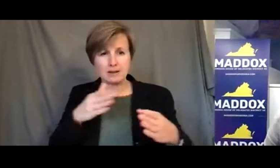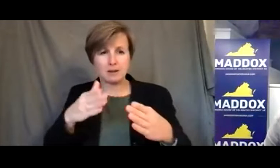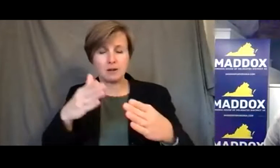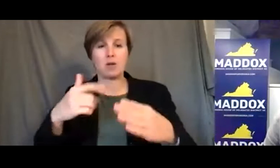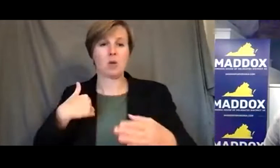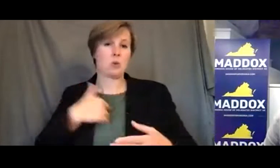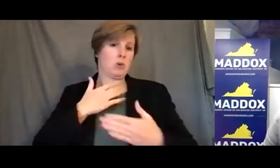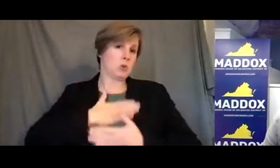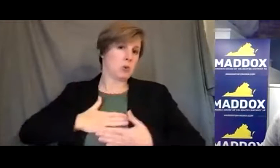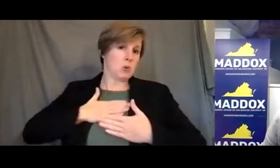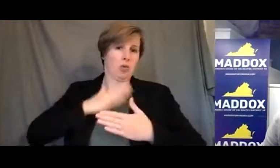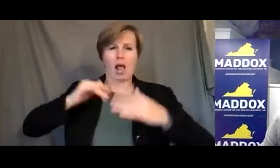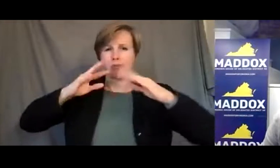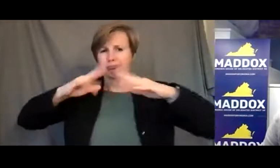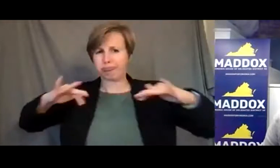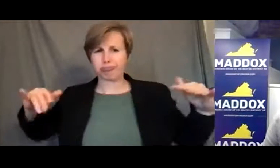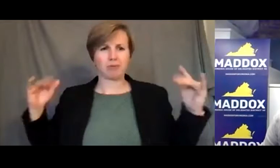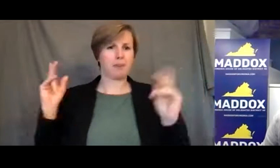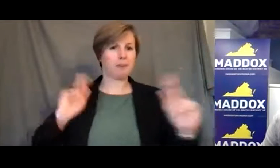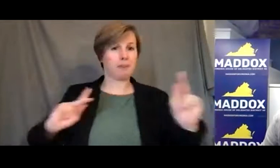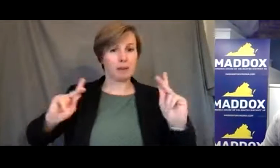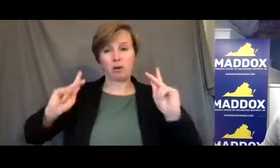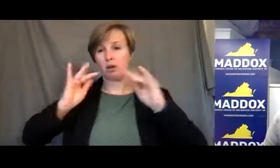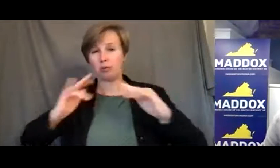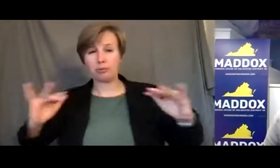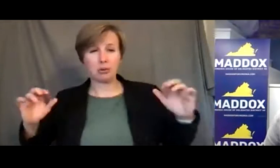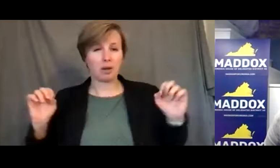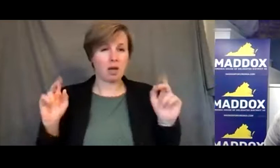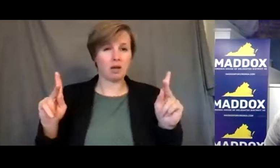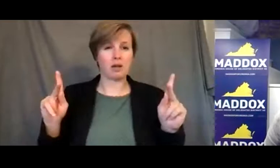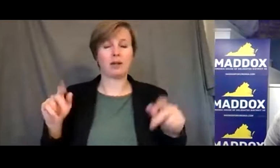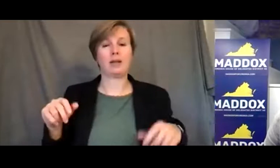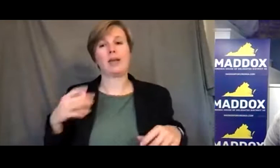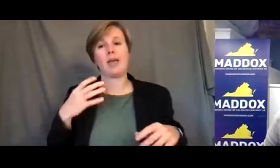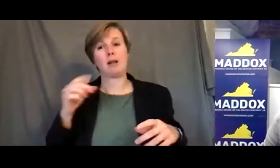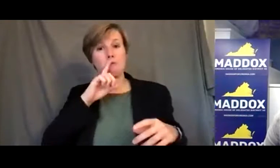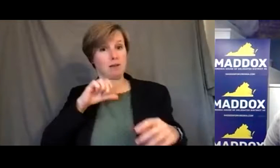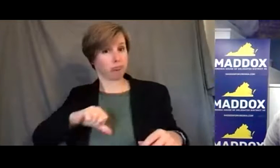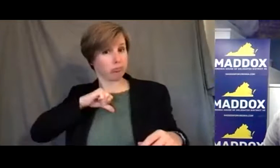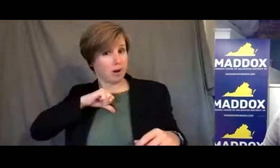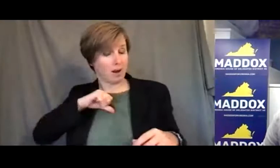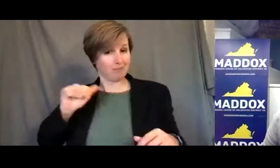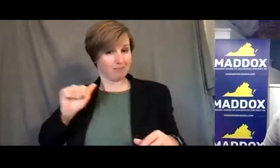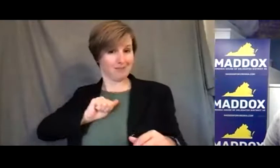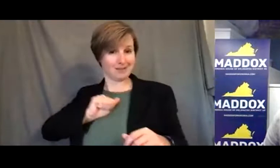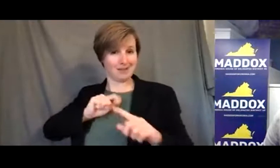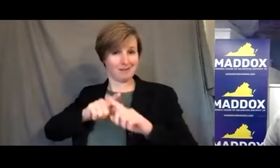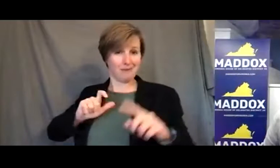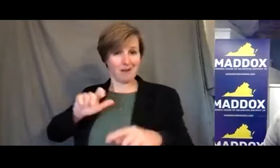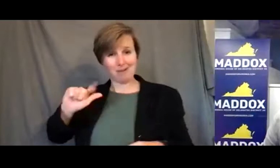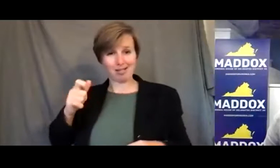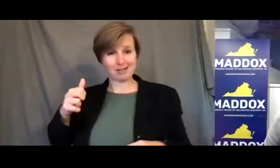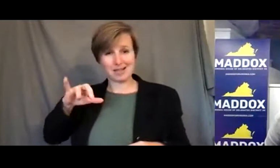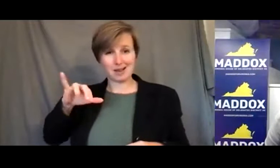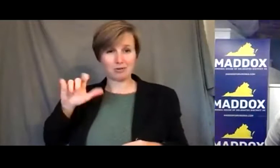an incredible diversity of people, a diversity of opportunities. And I'm really proud to be from Alexandria. I've been here